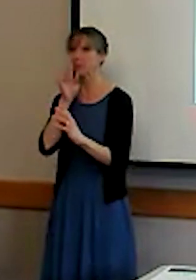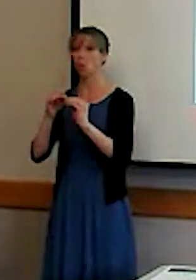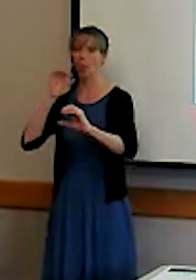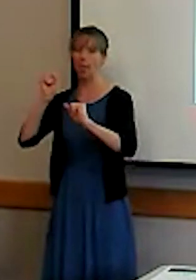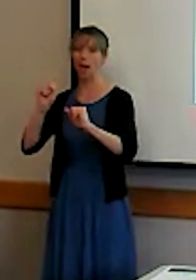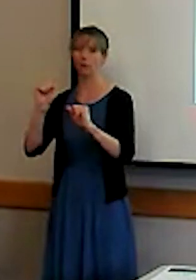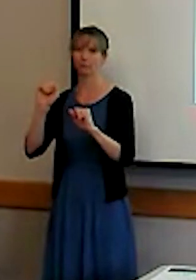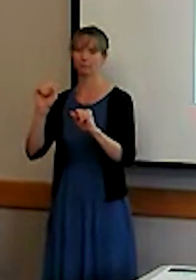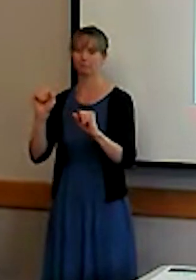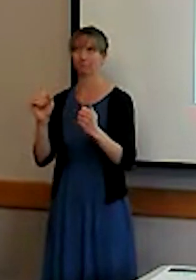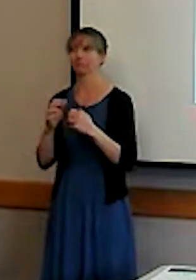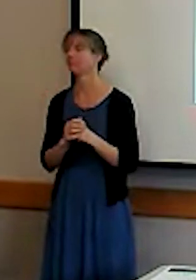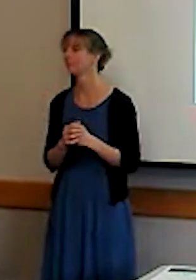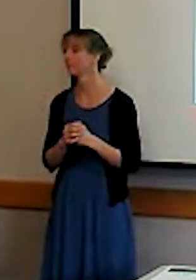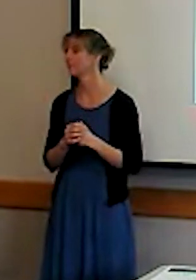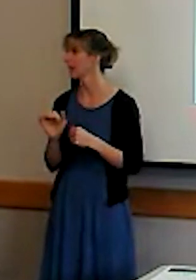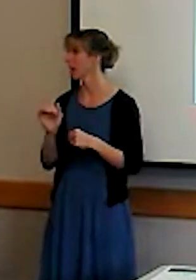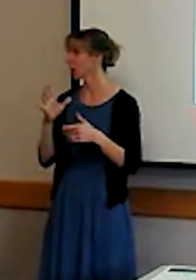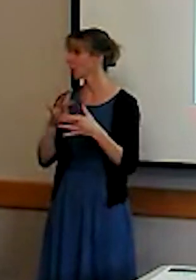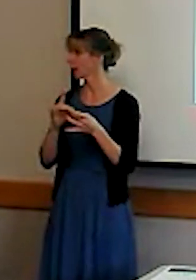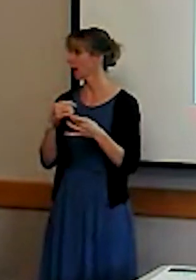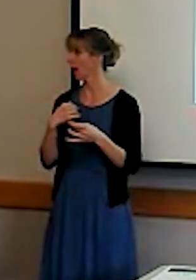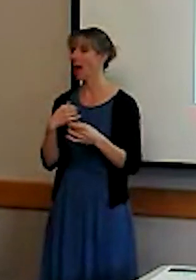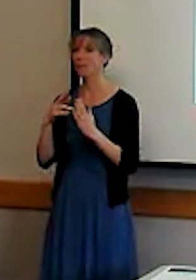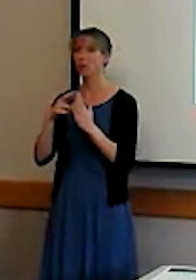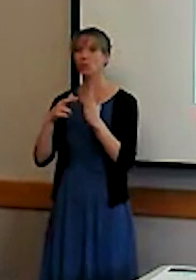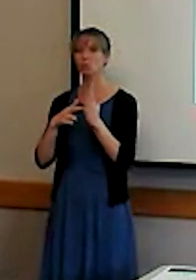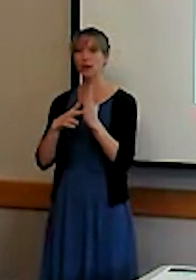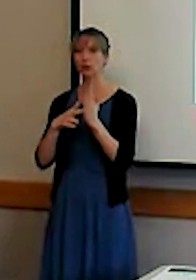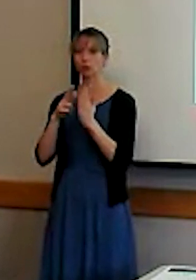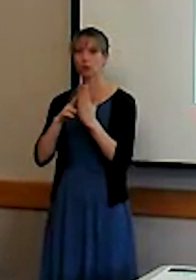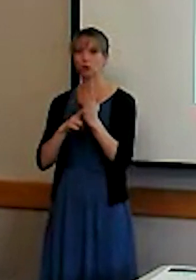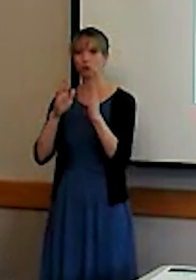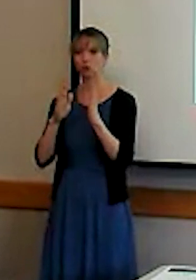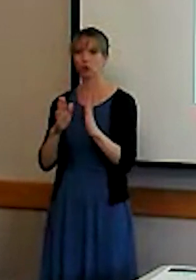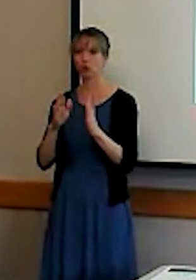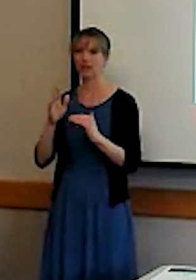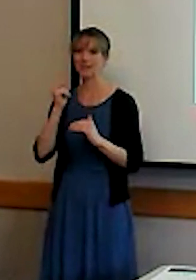can. Like you mentioned, I'm a registered dietitian. I also